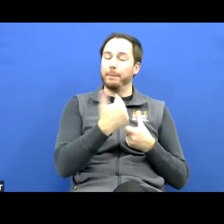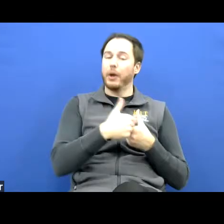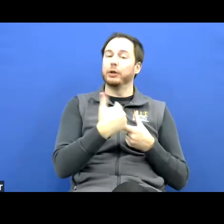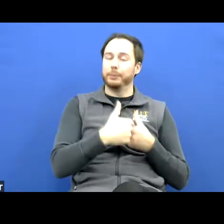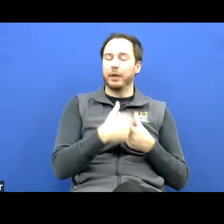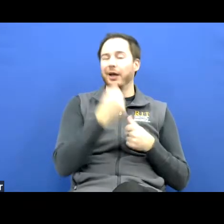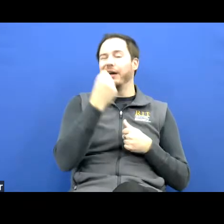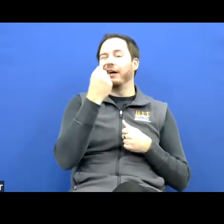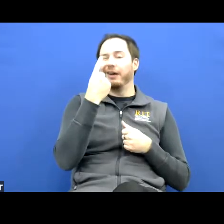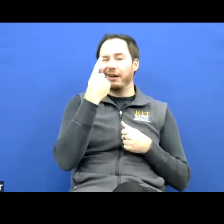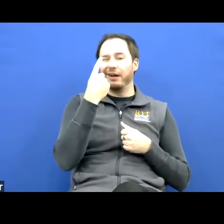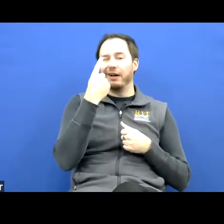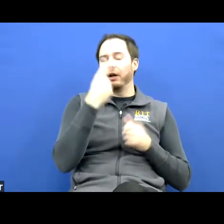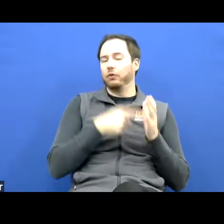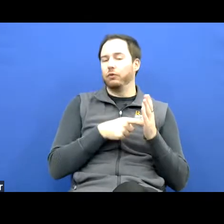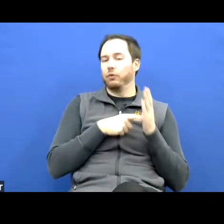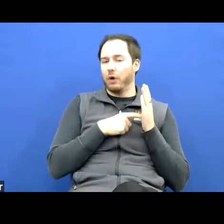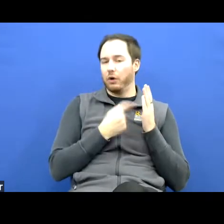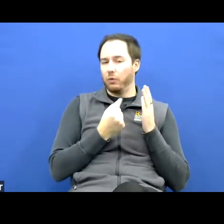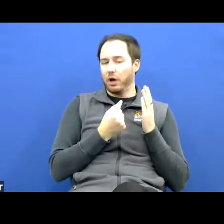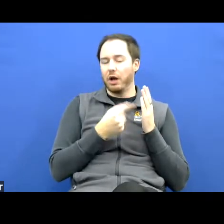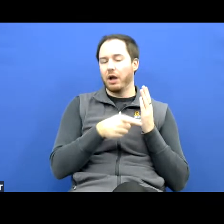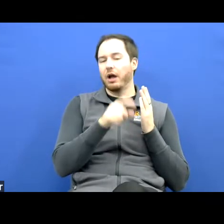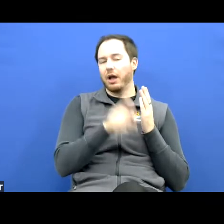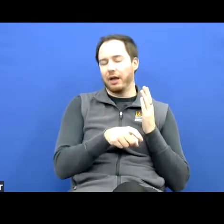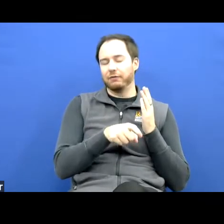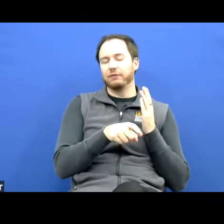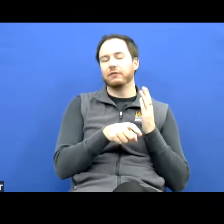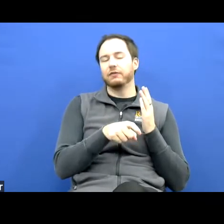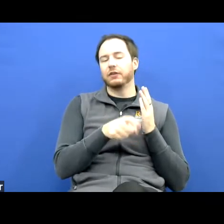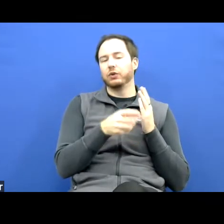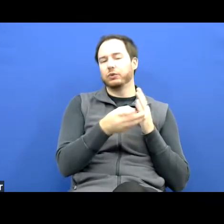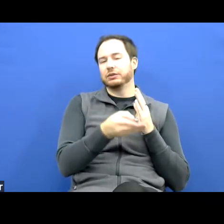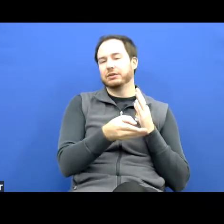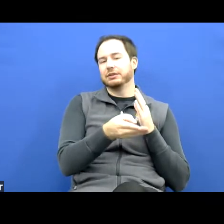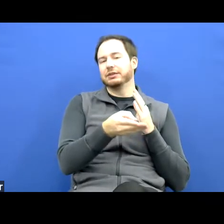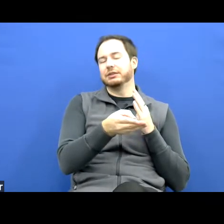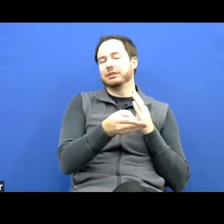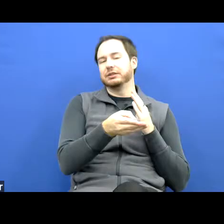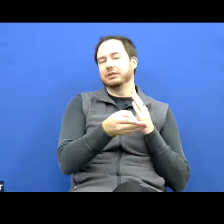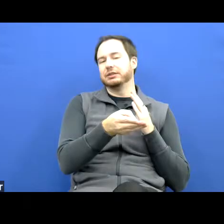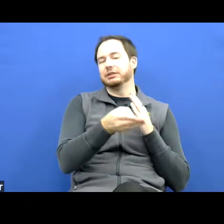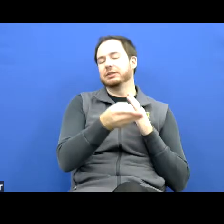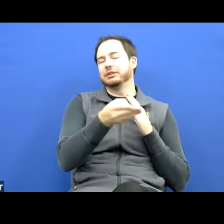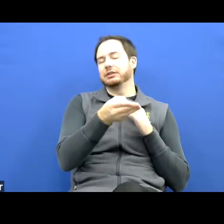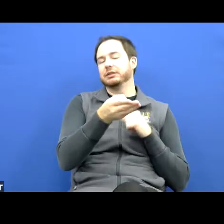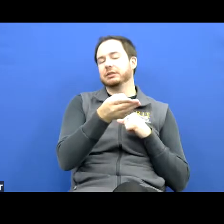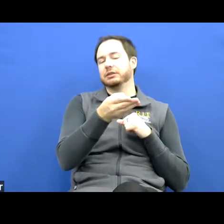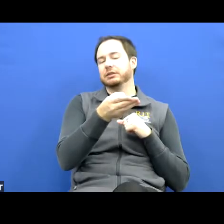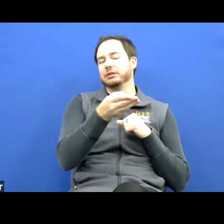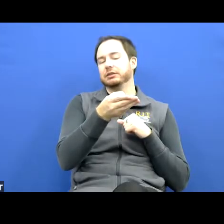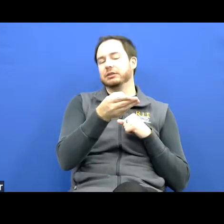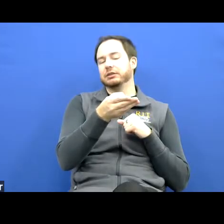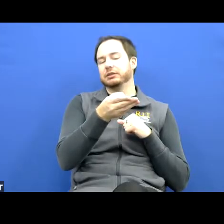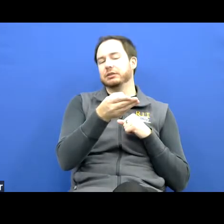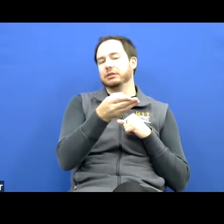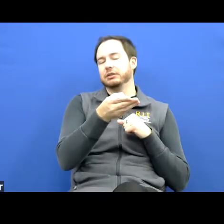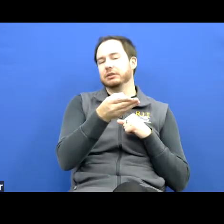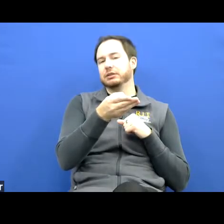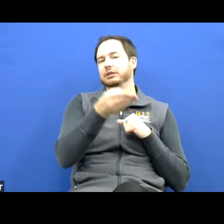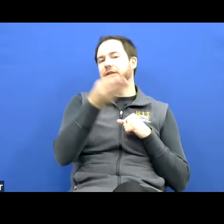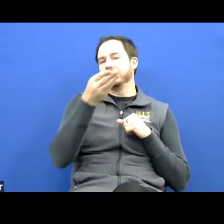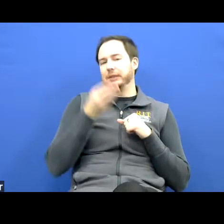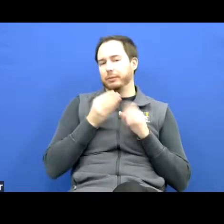participate. However, the requirement is that they would have to submit their application to be